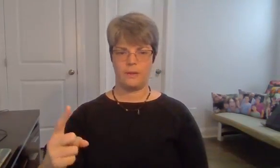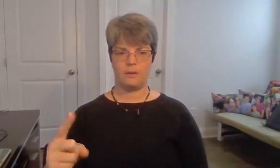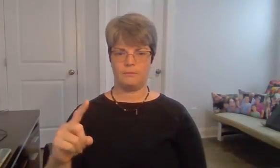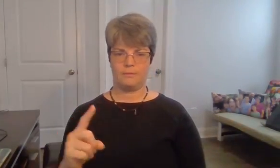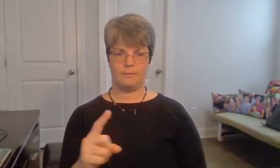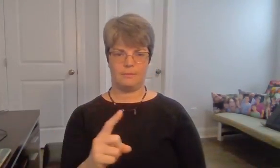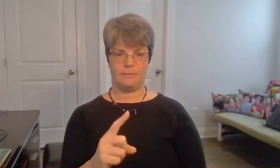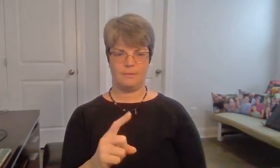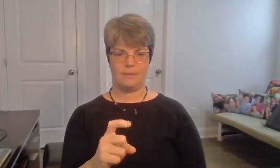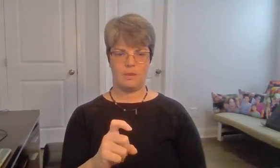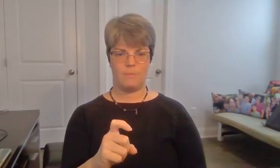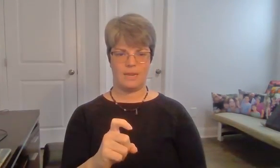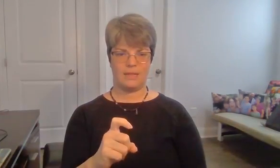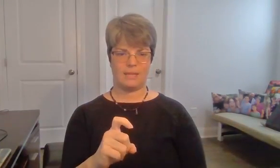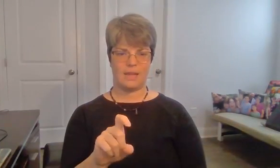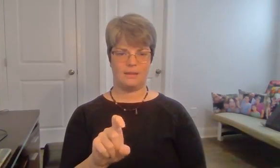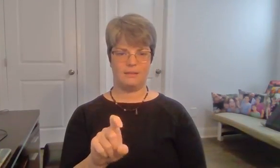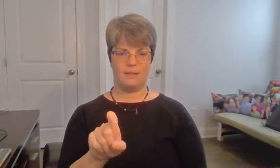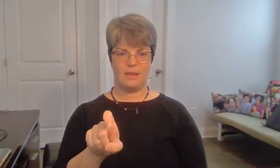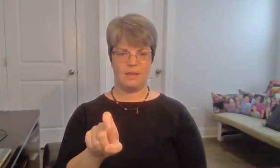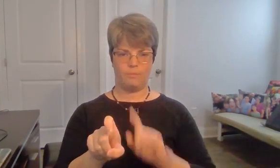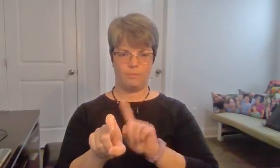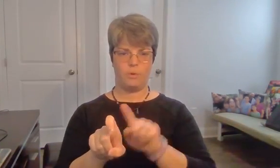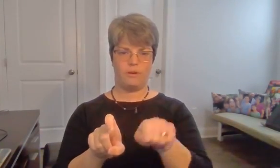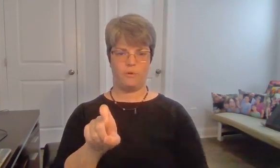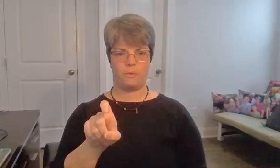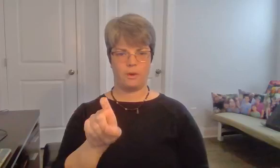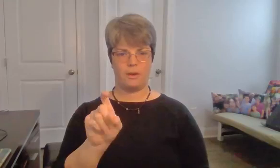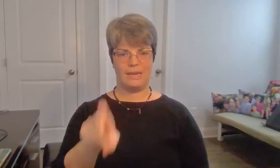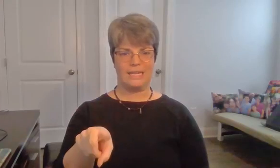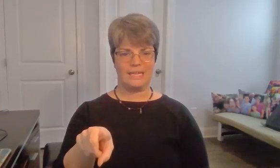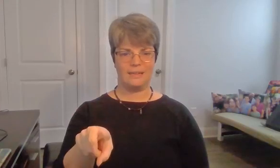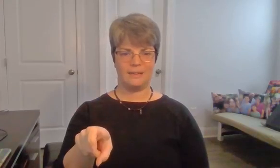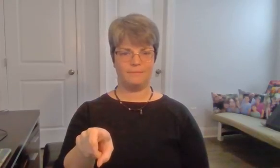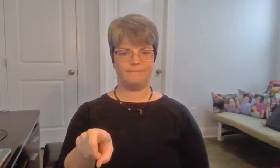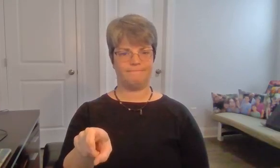finger, and you bend it like that, pointed forward. Need.